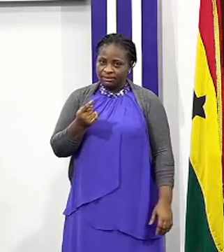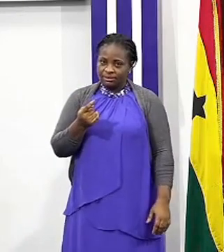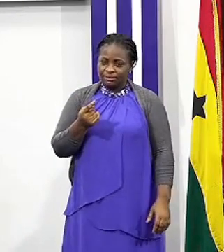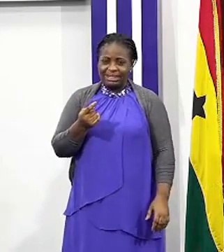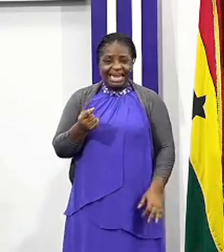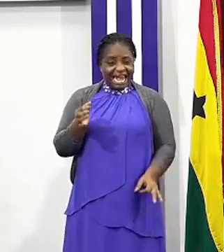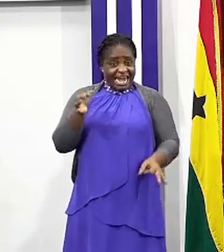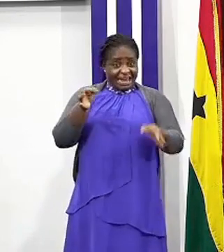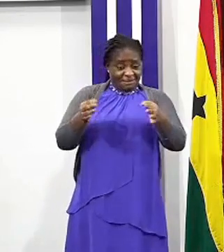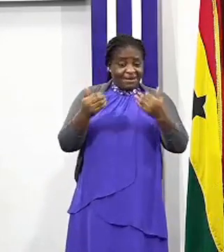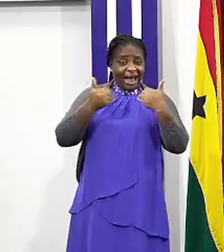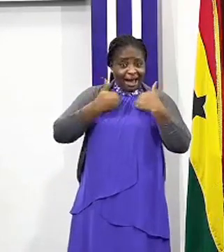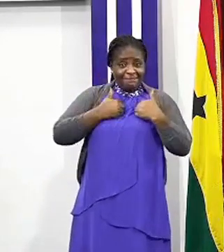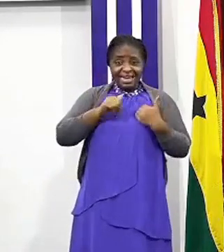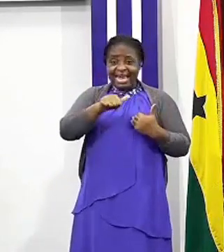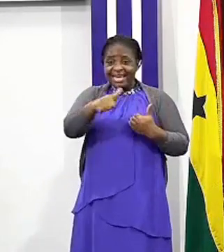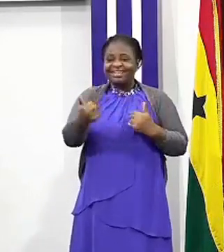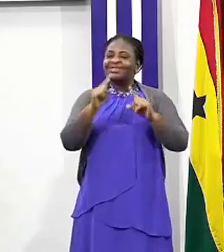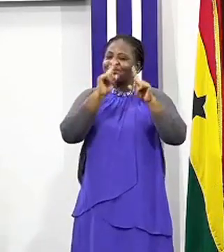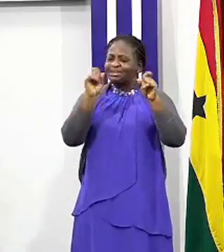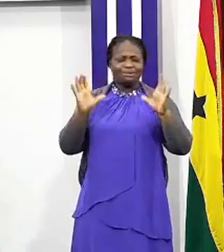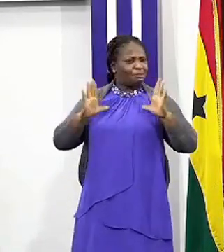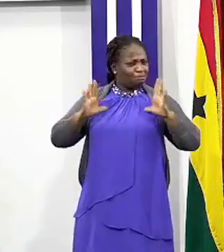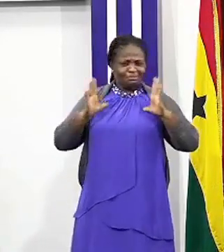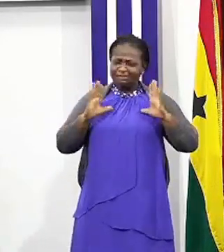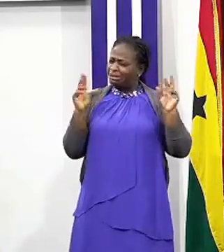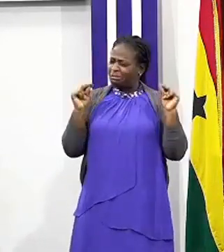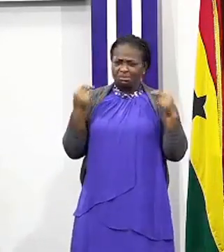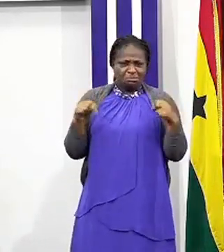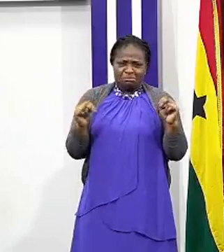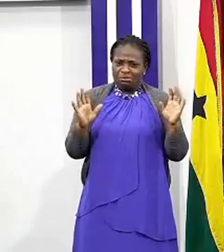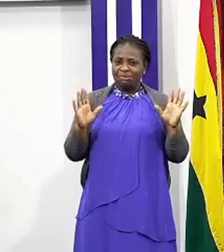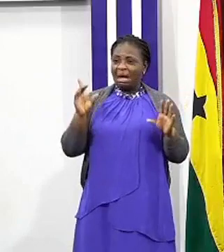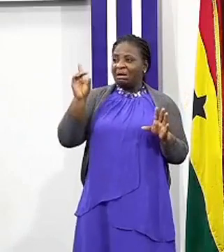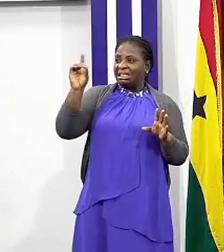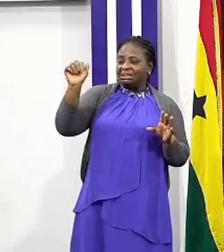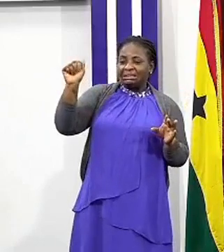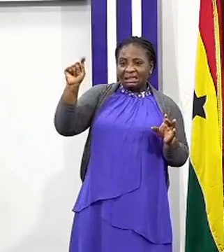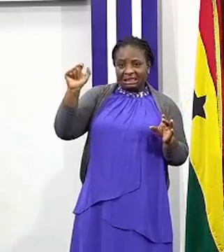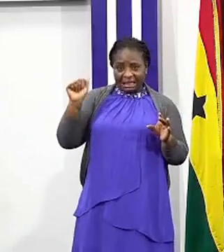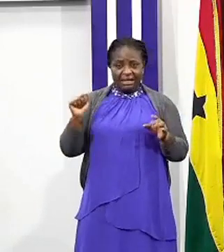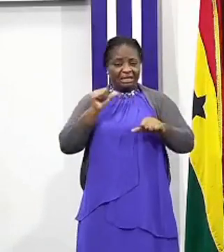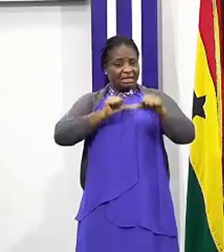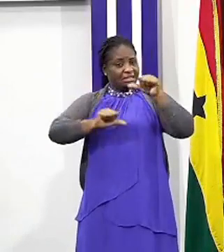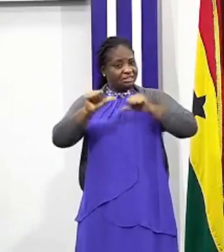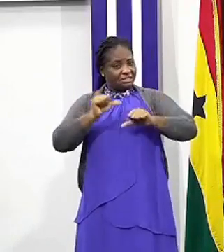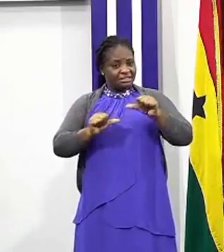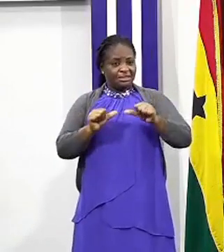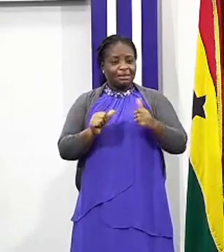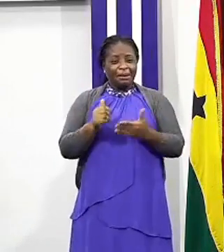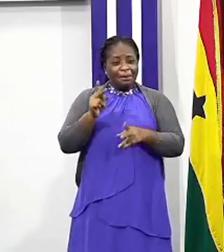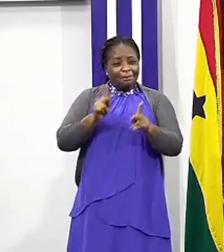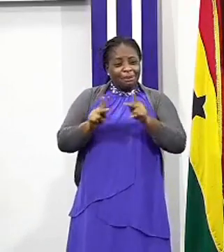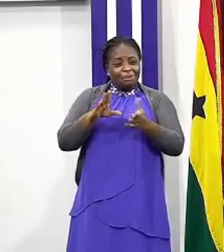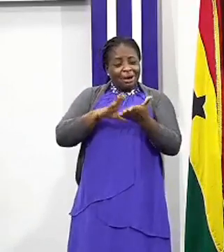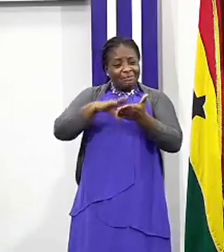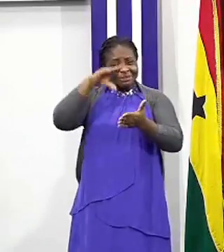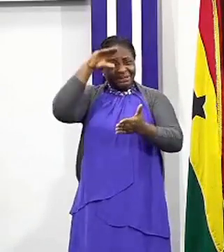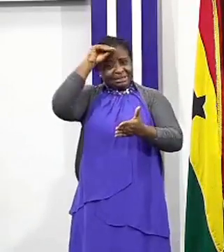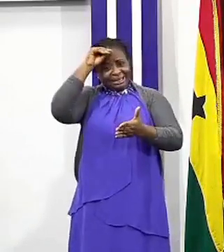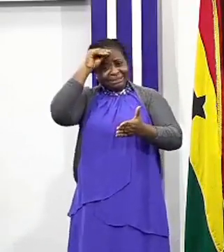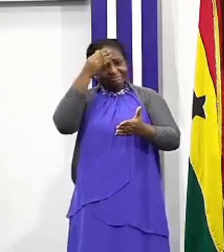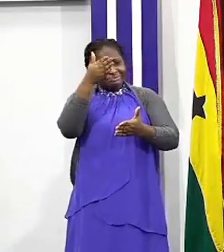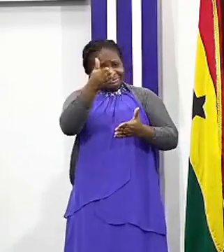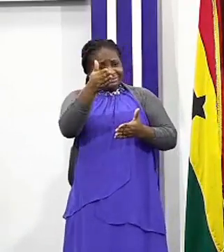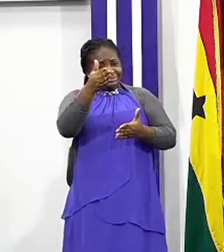say uwa simbi sebia, one of the house will be bisa about data and science na wama esunya abodie munya